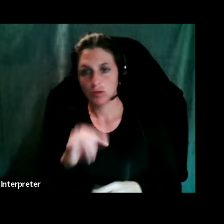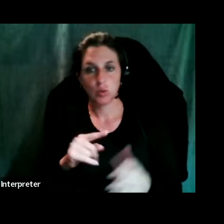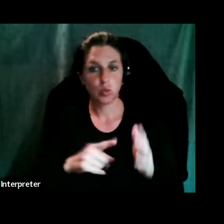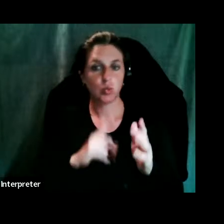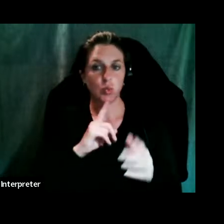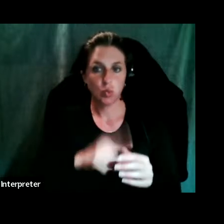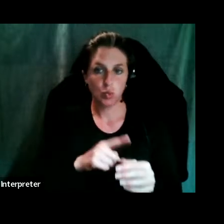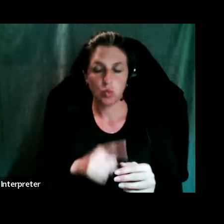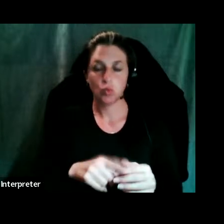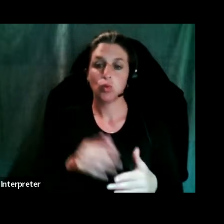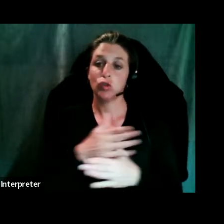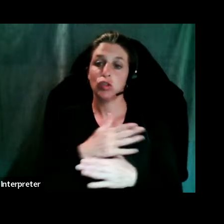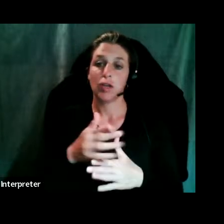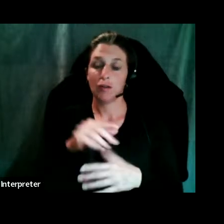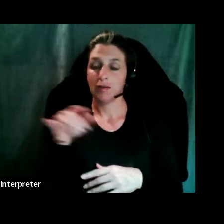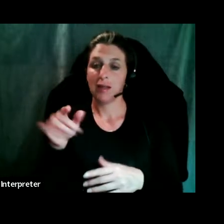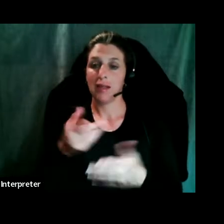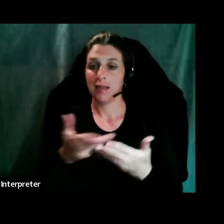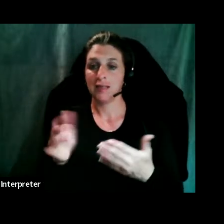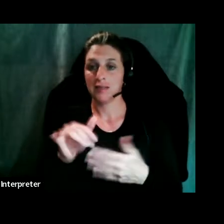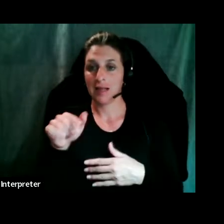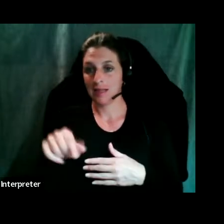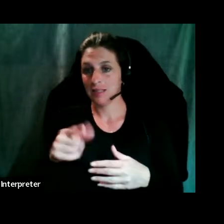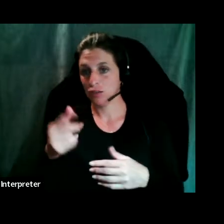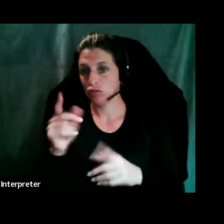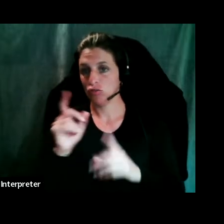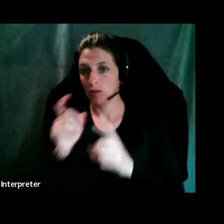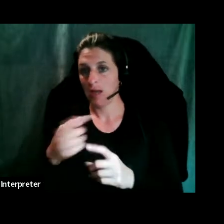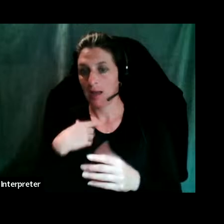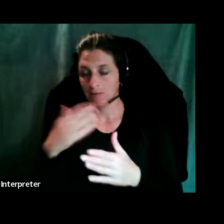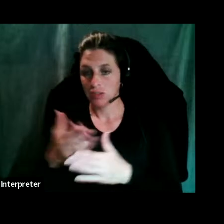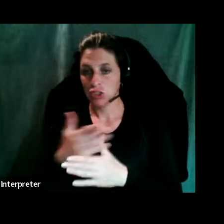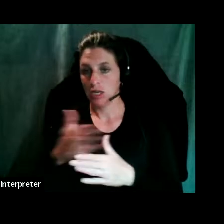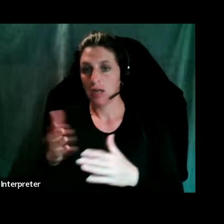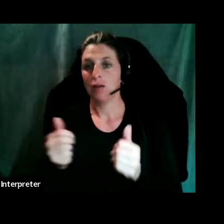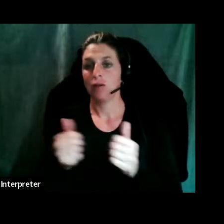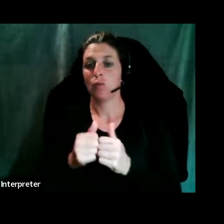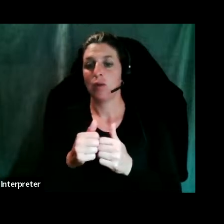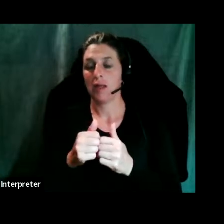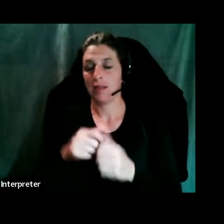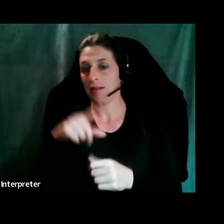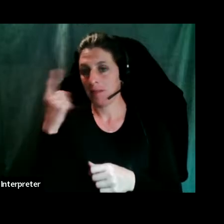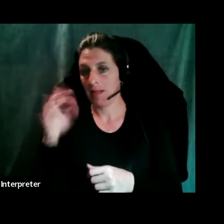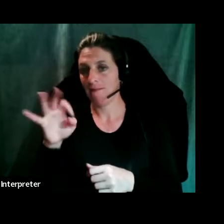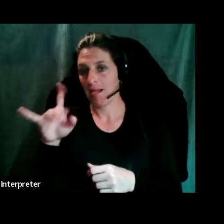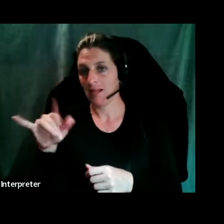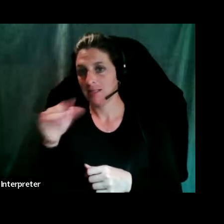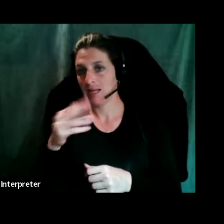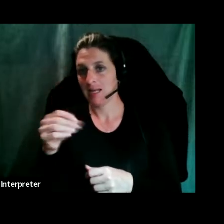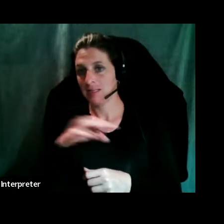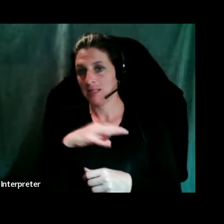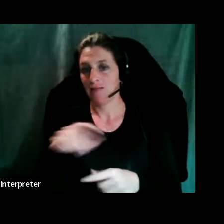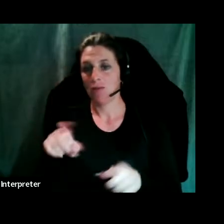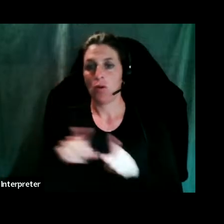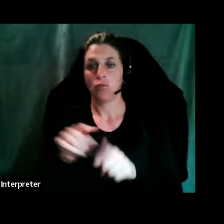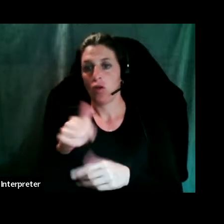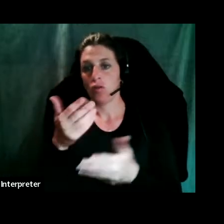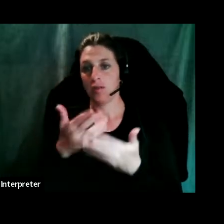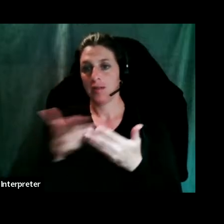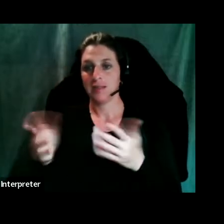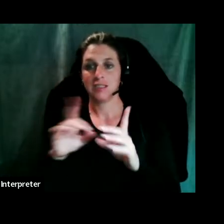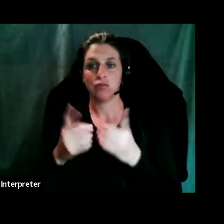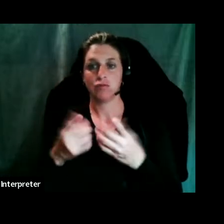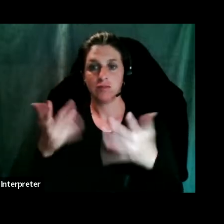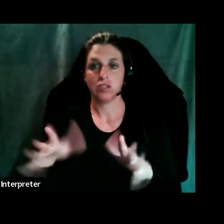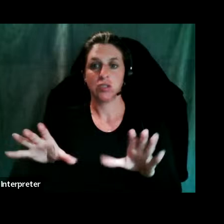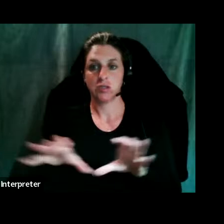So sharing things like this grant, which I've shared with Black faculty and staff, but also just other things that the district has done